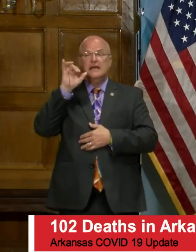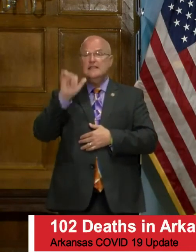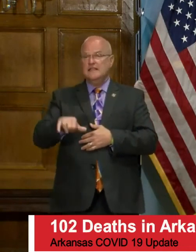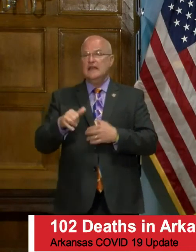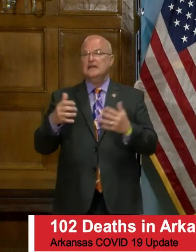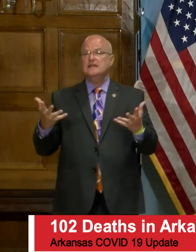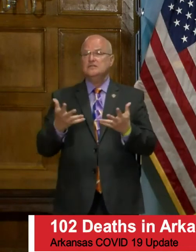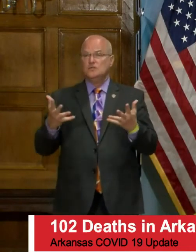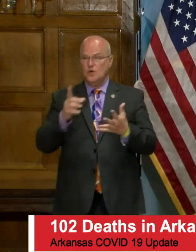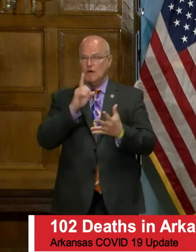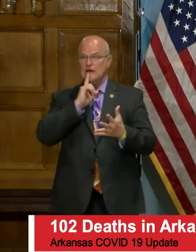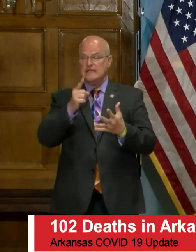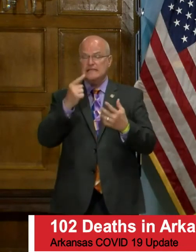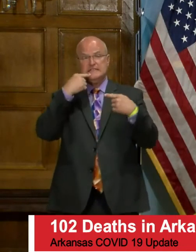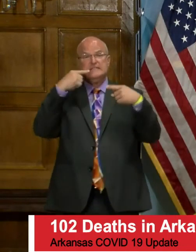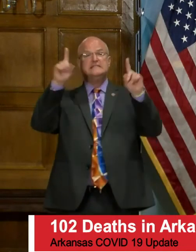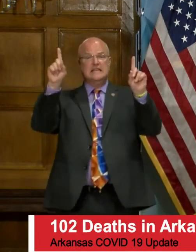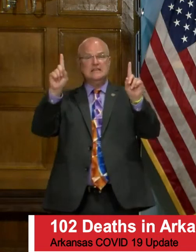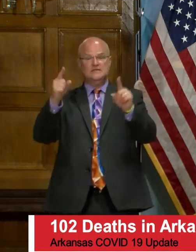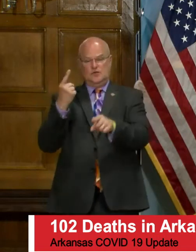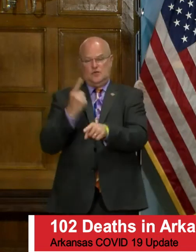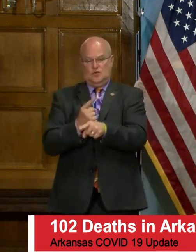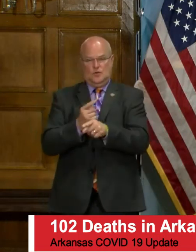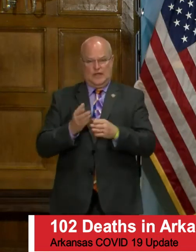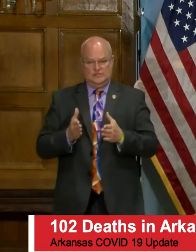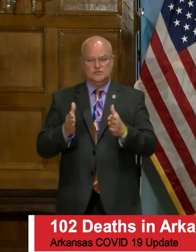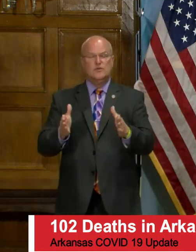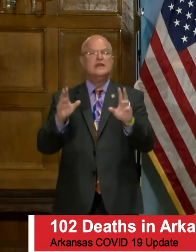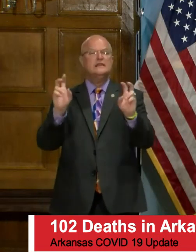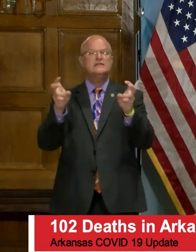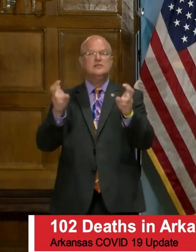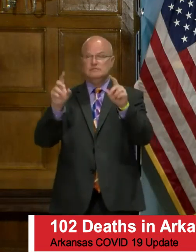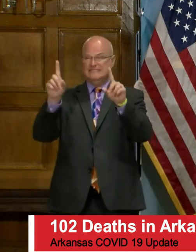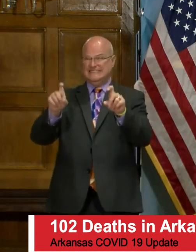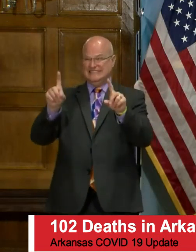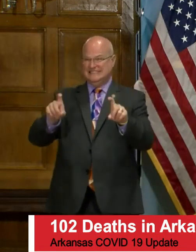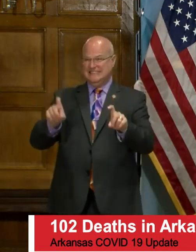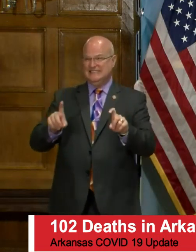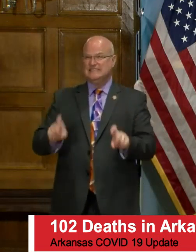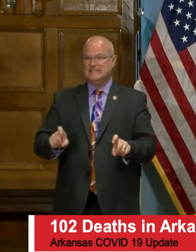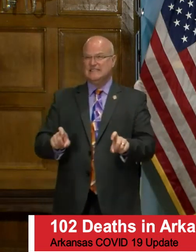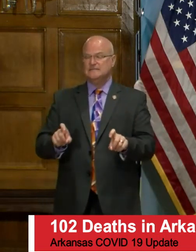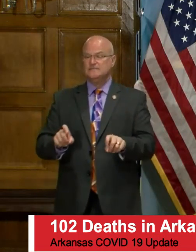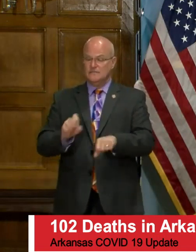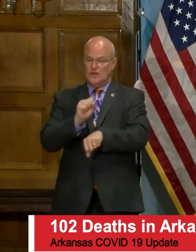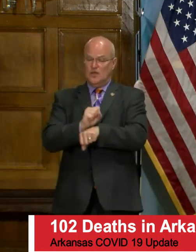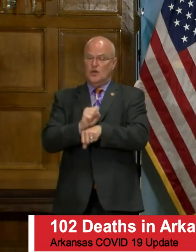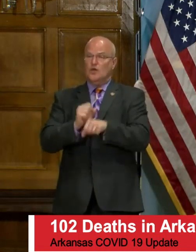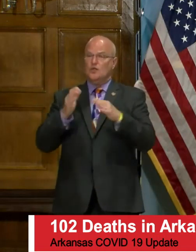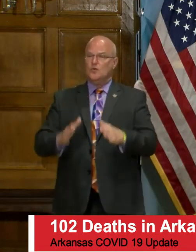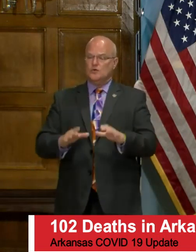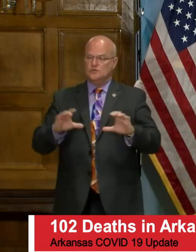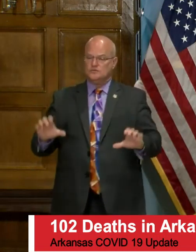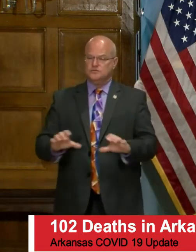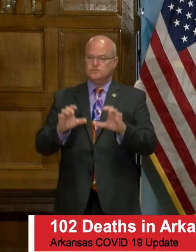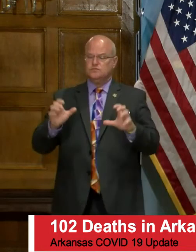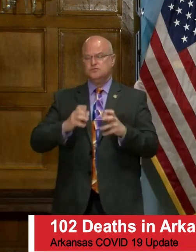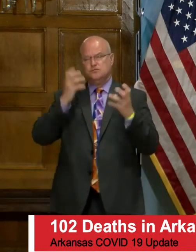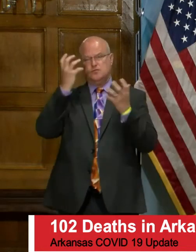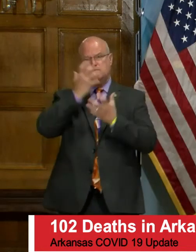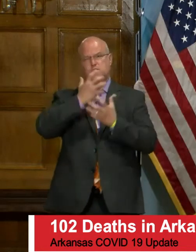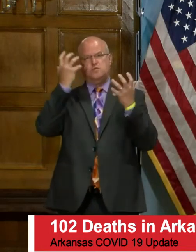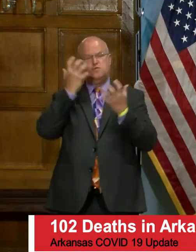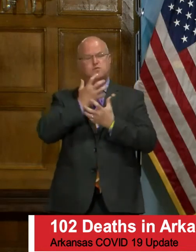is what is the successful and the right strategy in terms of testing. And the workers continue to do an amazing